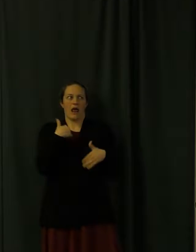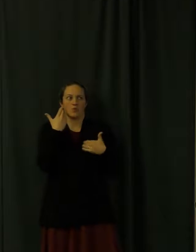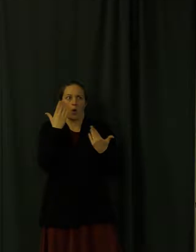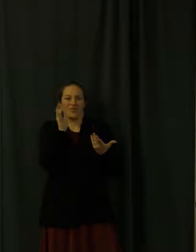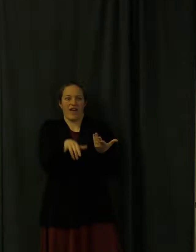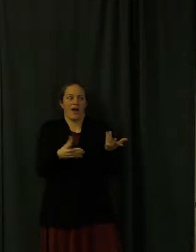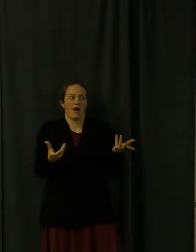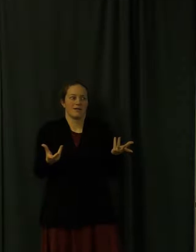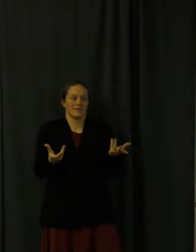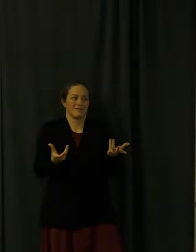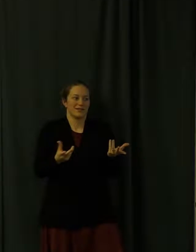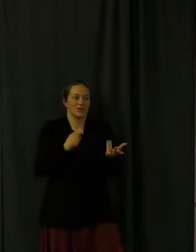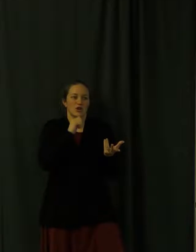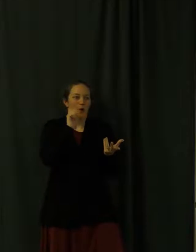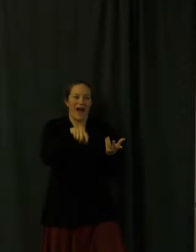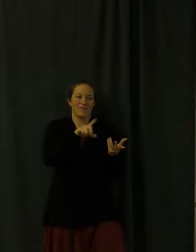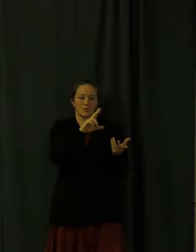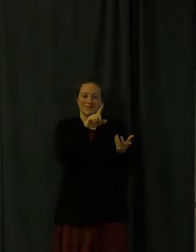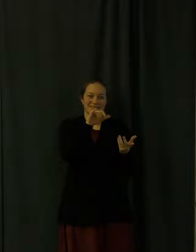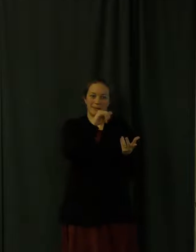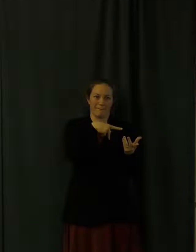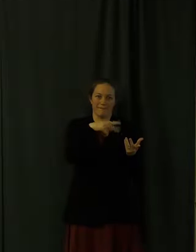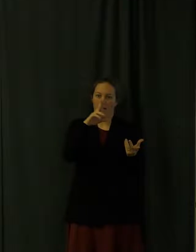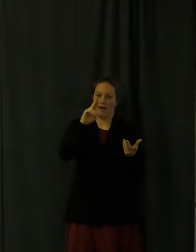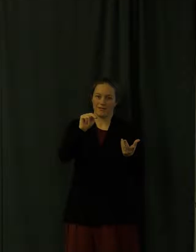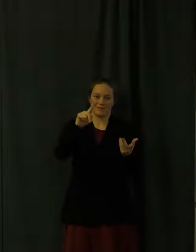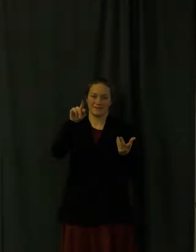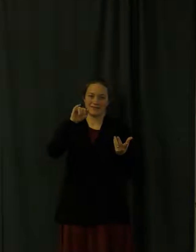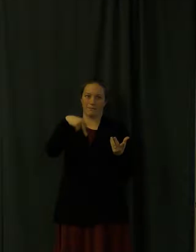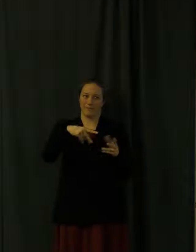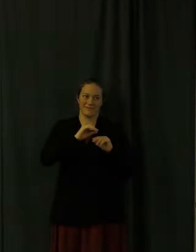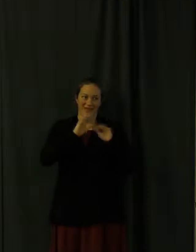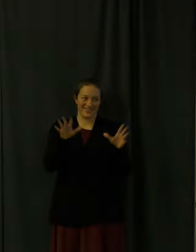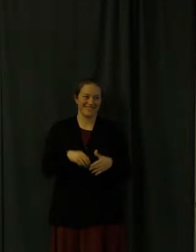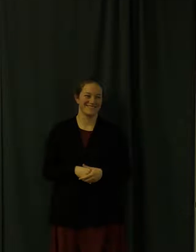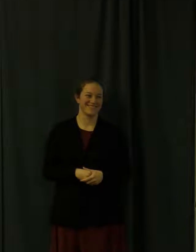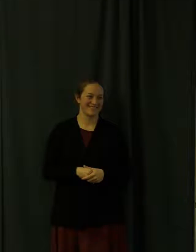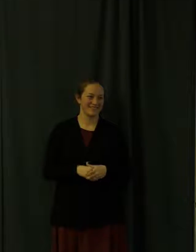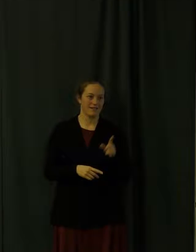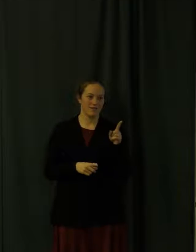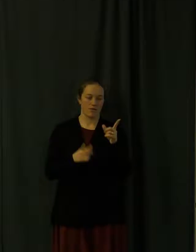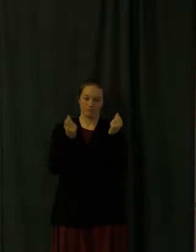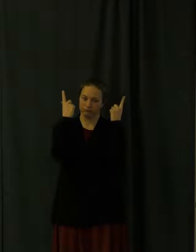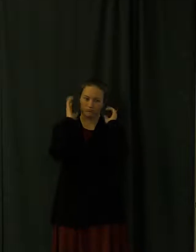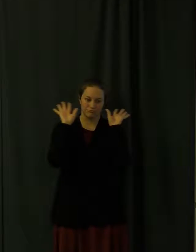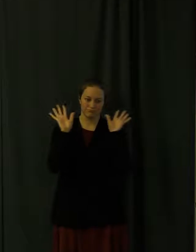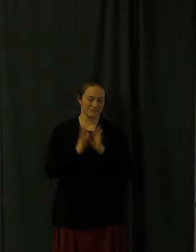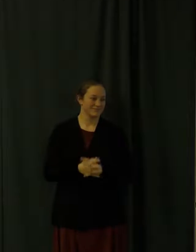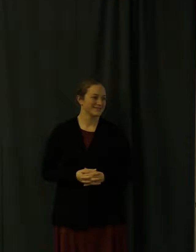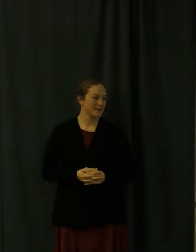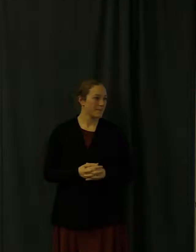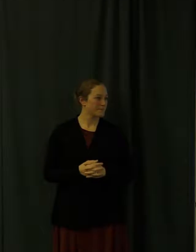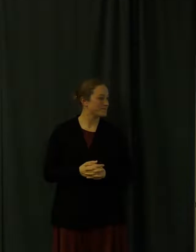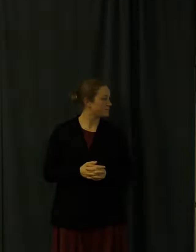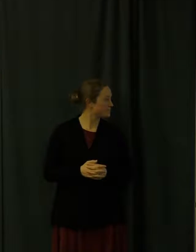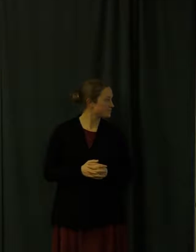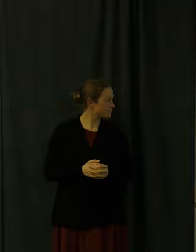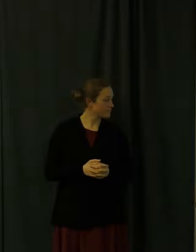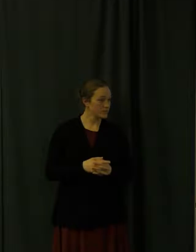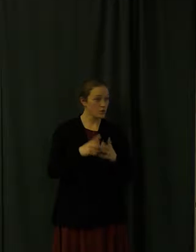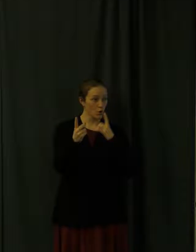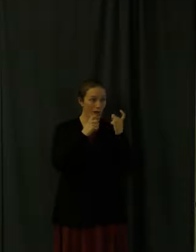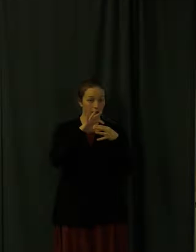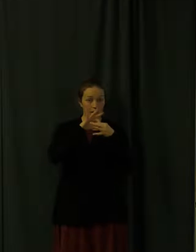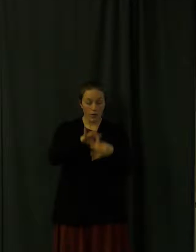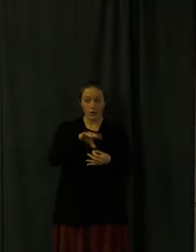No zipping or unzipping. Okay. I don't want to. All right. Other questions about